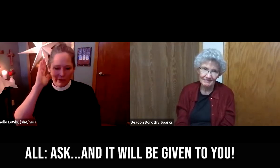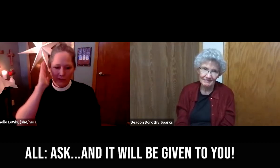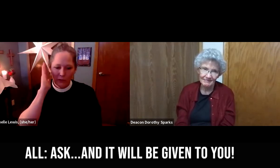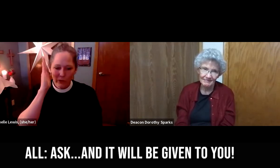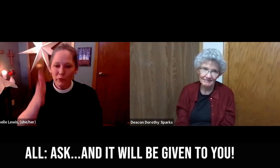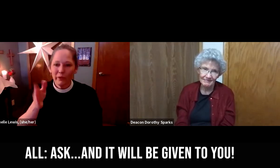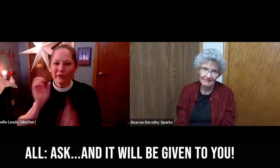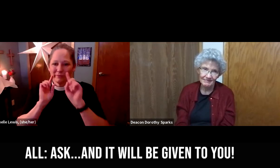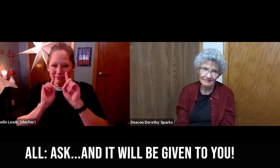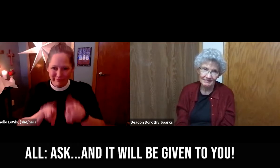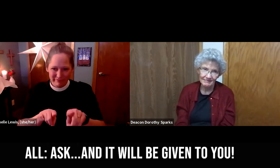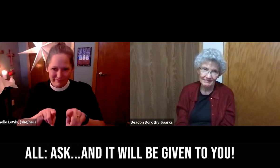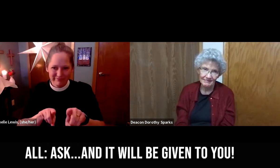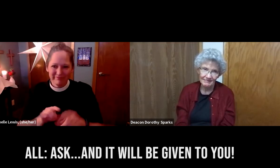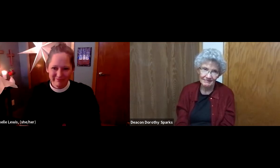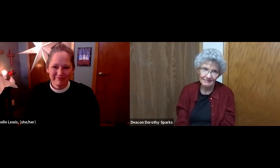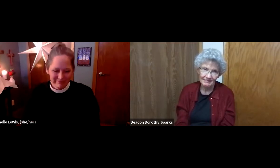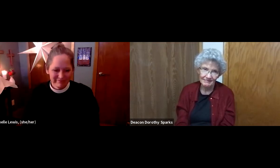and it will be given to you.